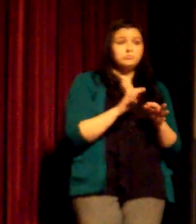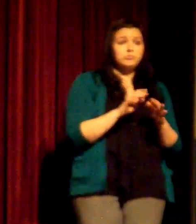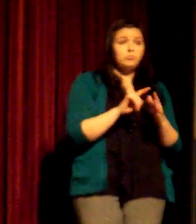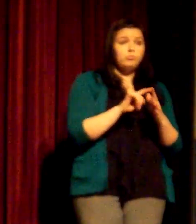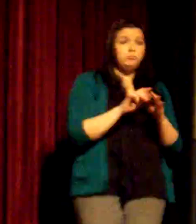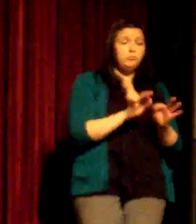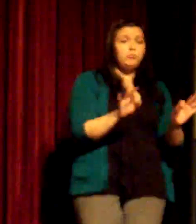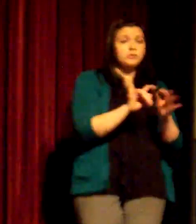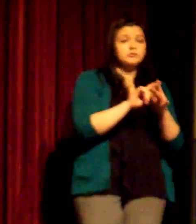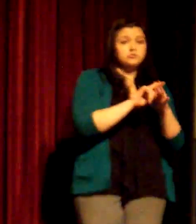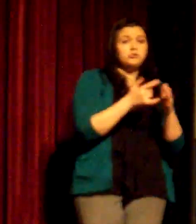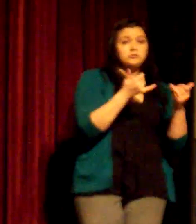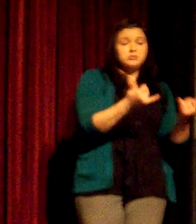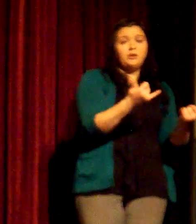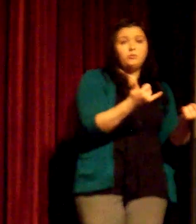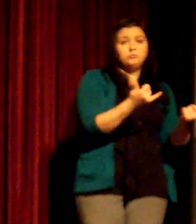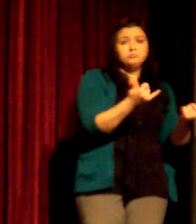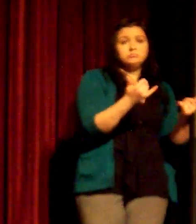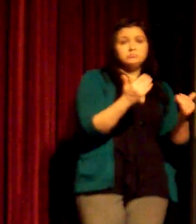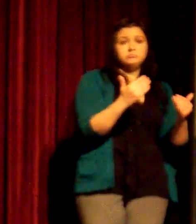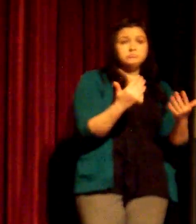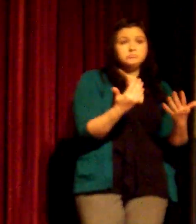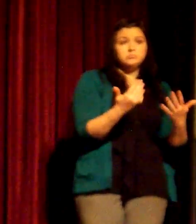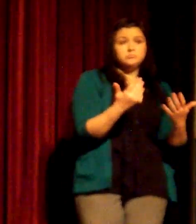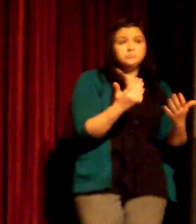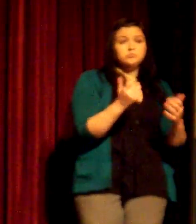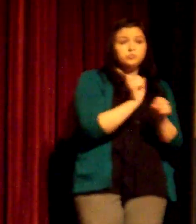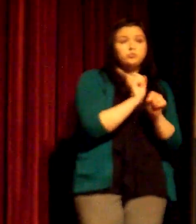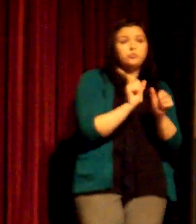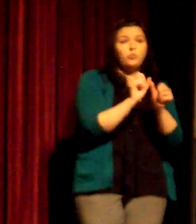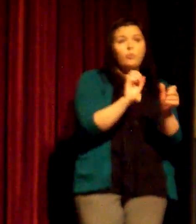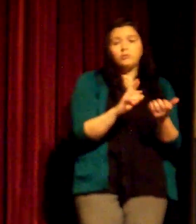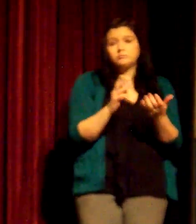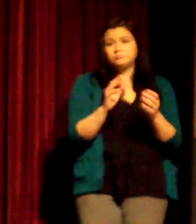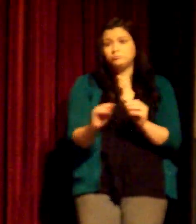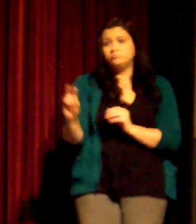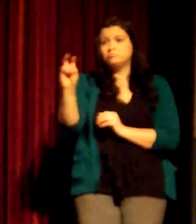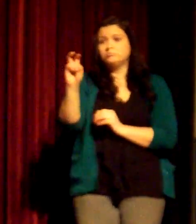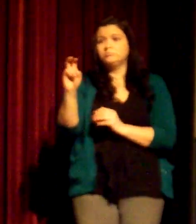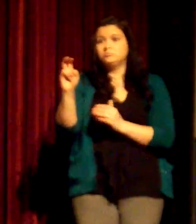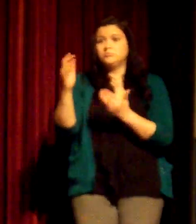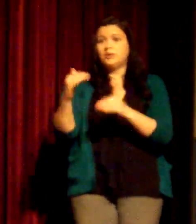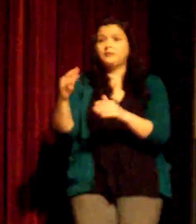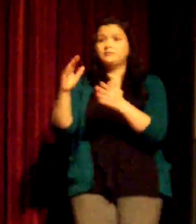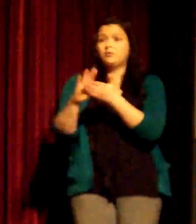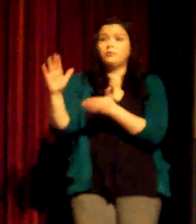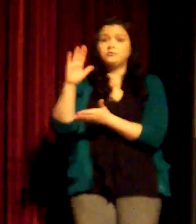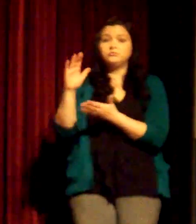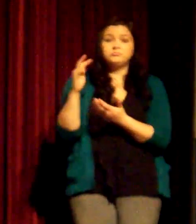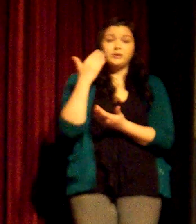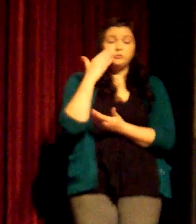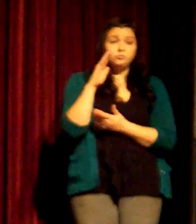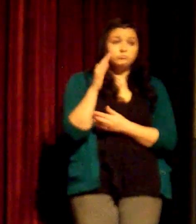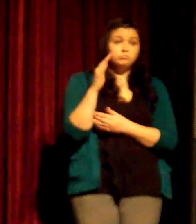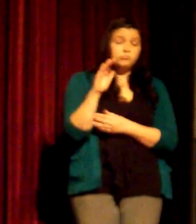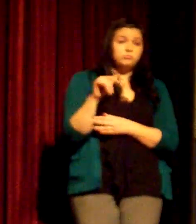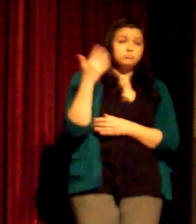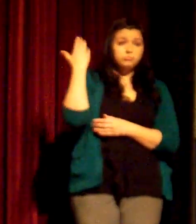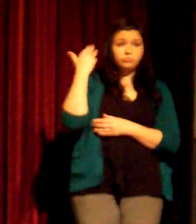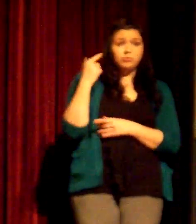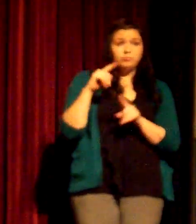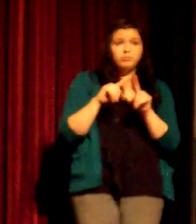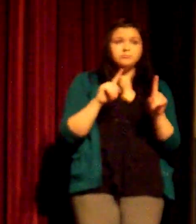not necessarily by choice, I became a stay-at-home mom. But everything happens for a reason, and that is when my business, Rylos and